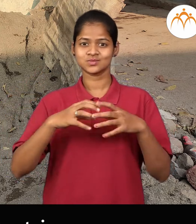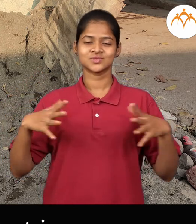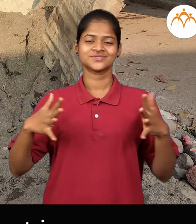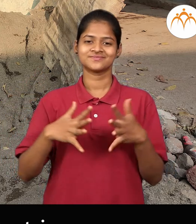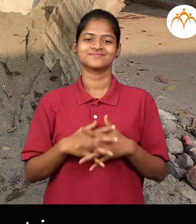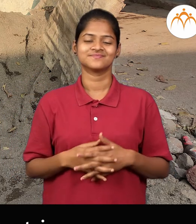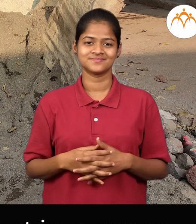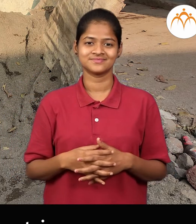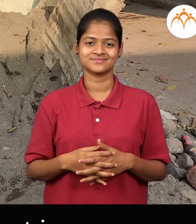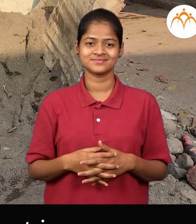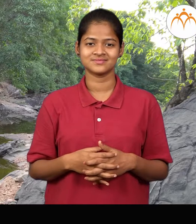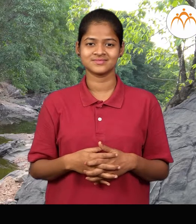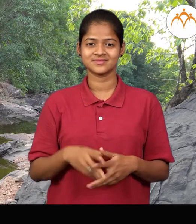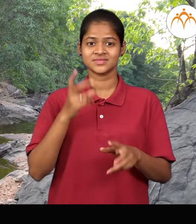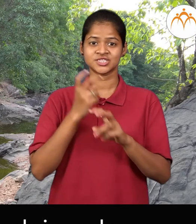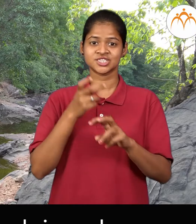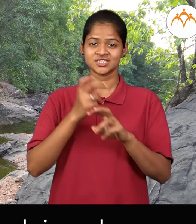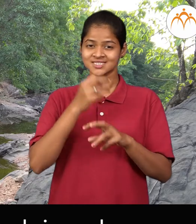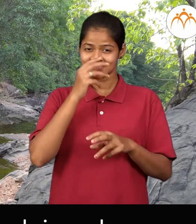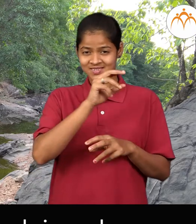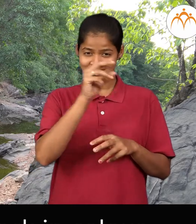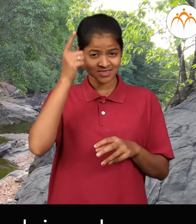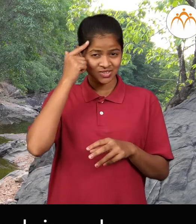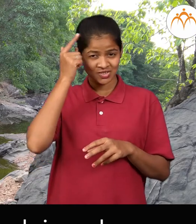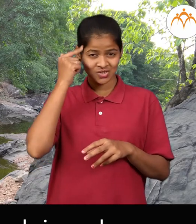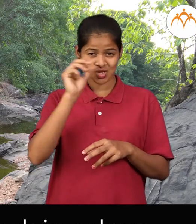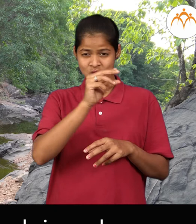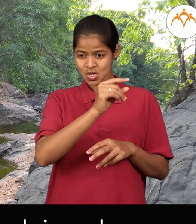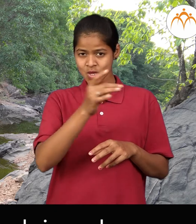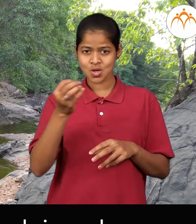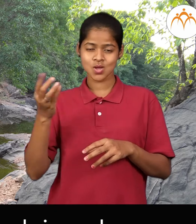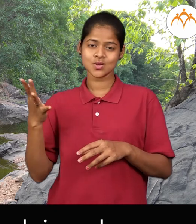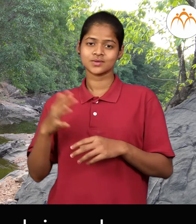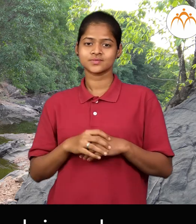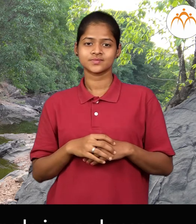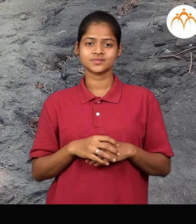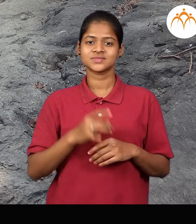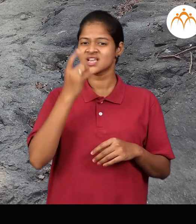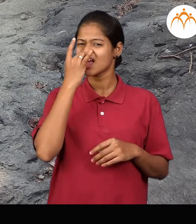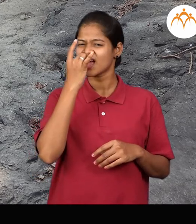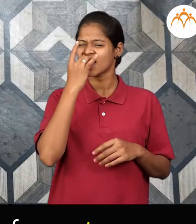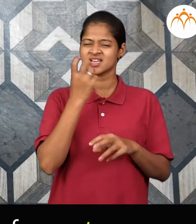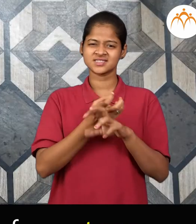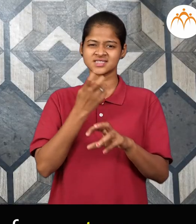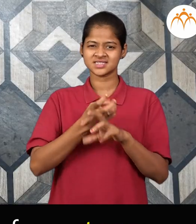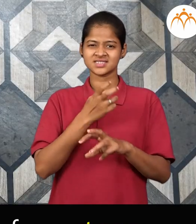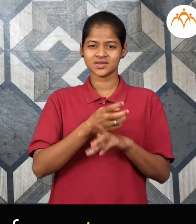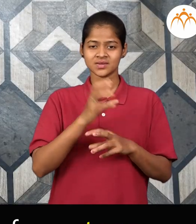hot in summers. Rock. Many rocks are black in color. Stone. Stone. Crushers are